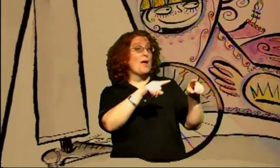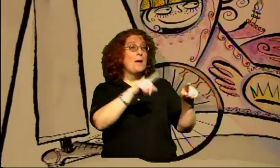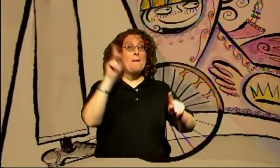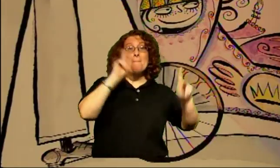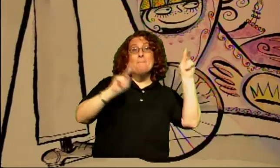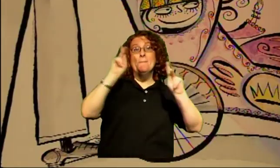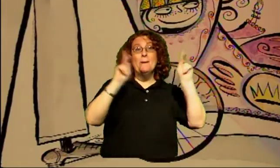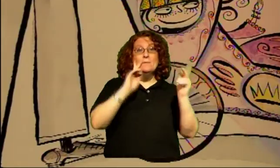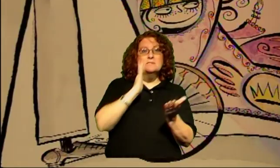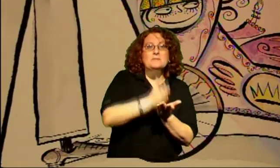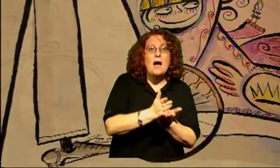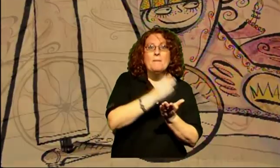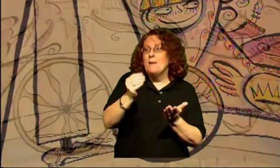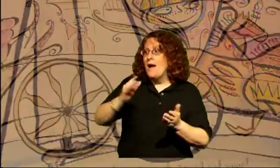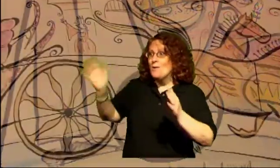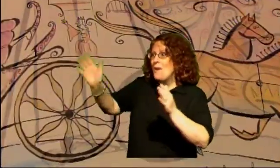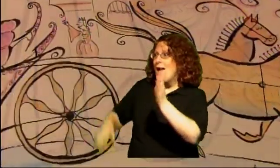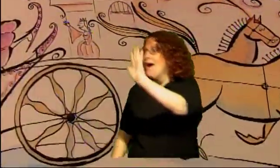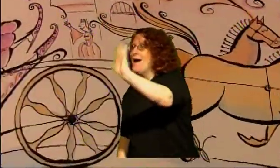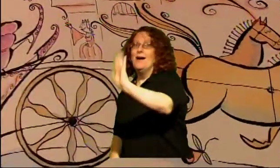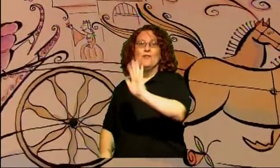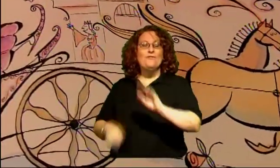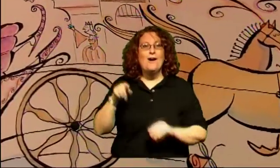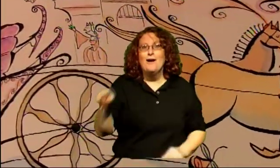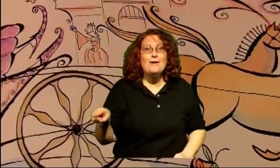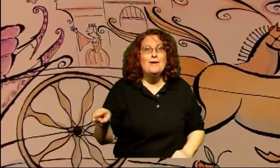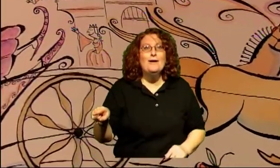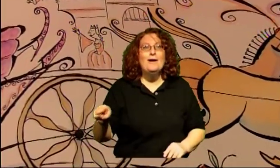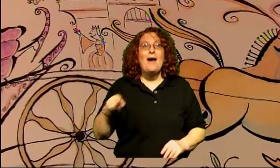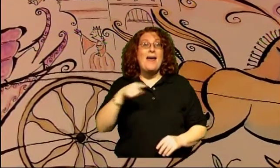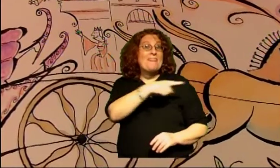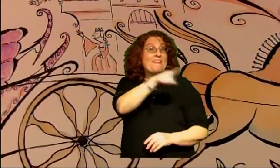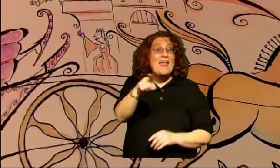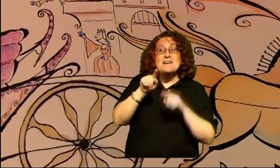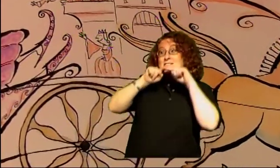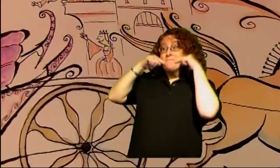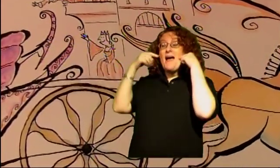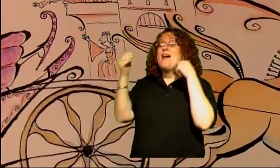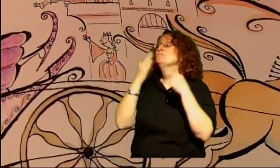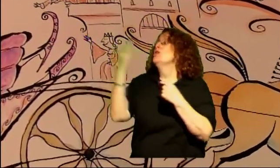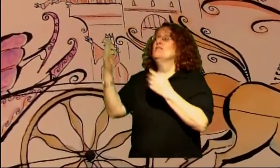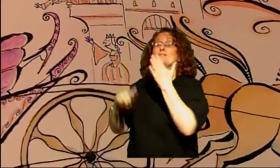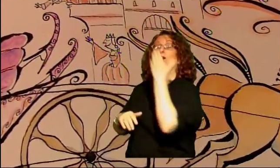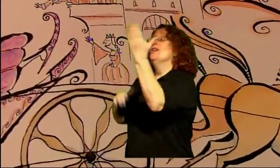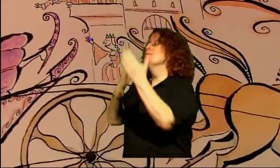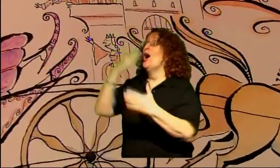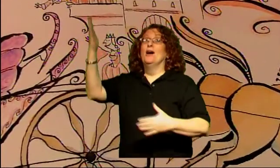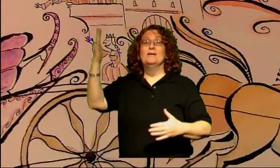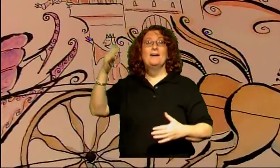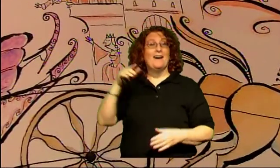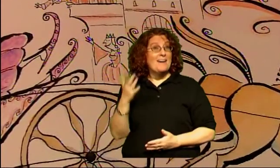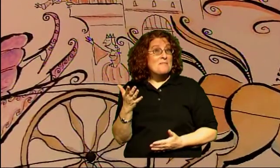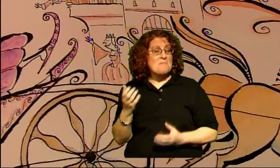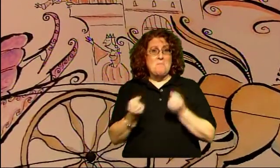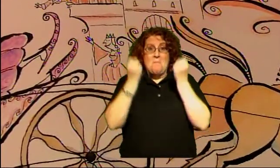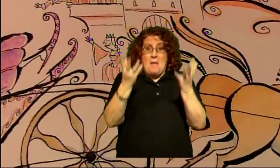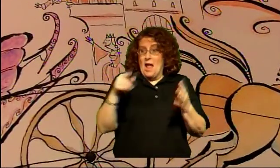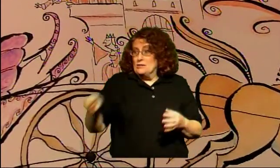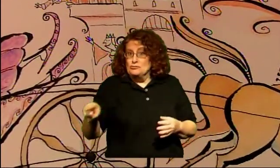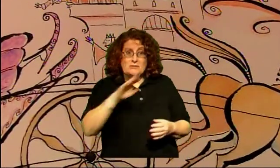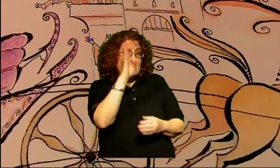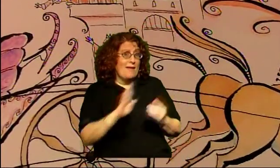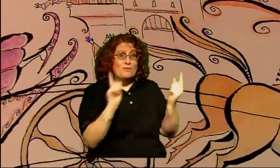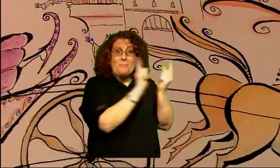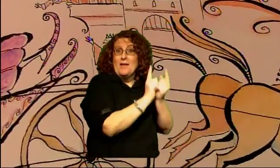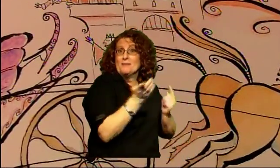Everywhere she went, people stopped and waved. They smiled and threw kisses. Many of them she'd never met before. They